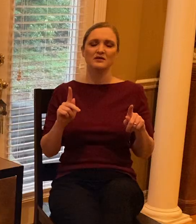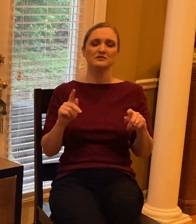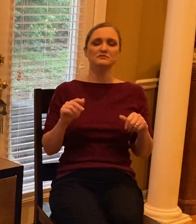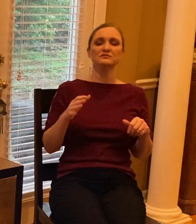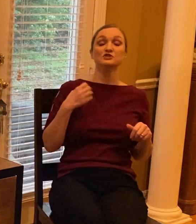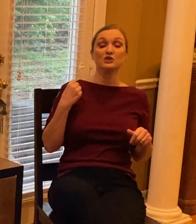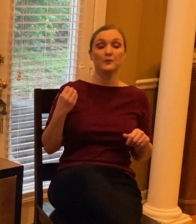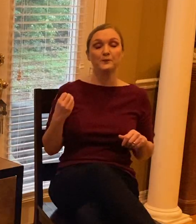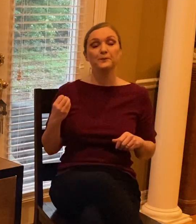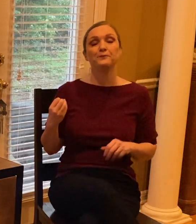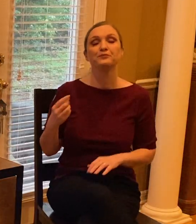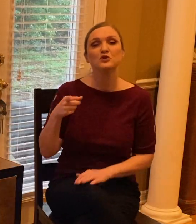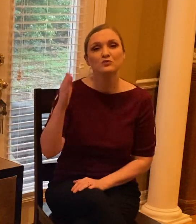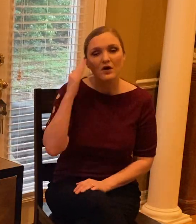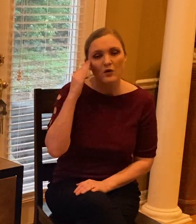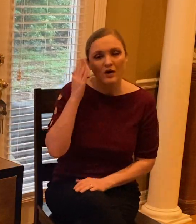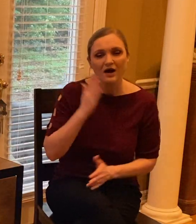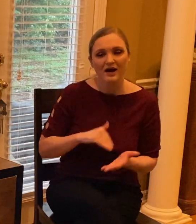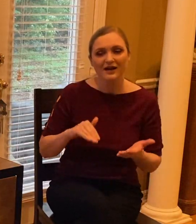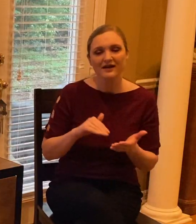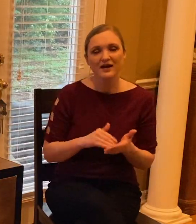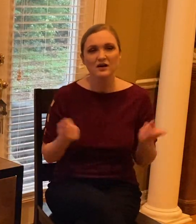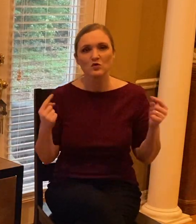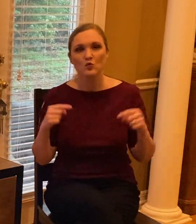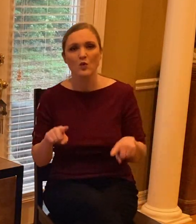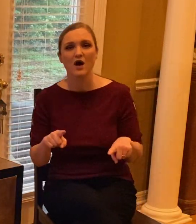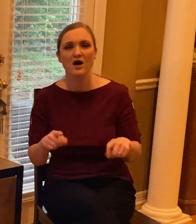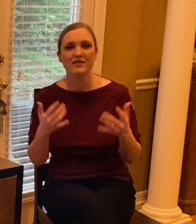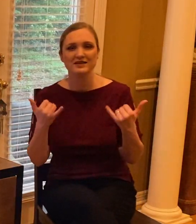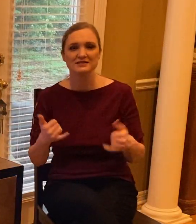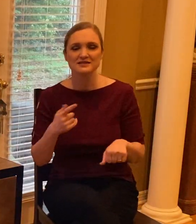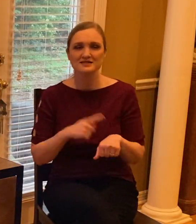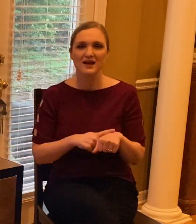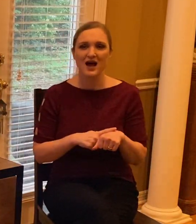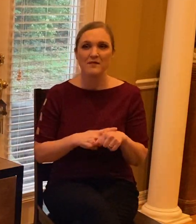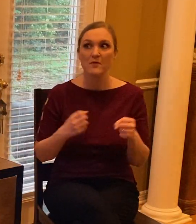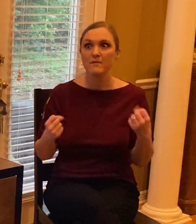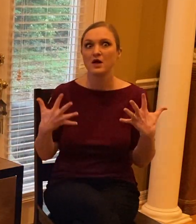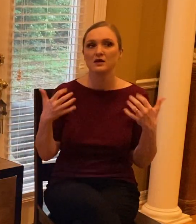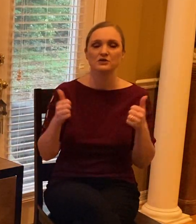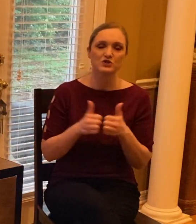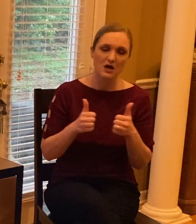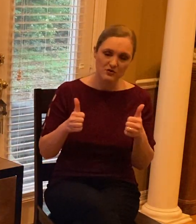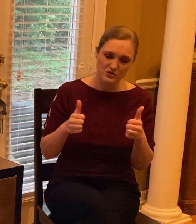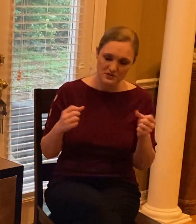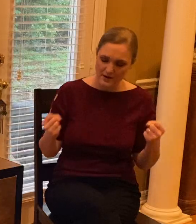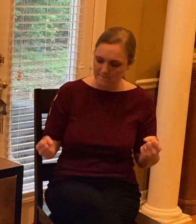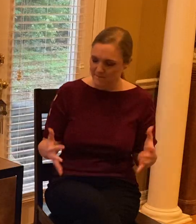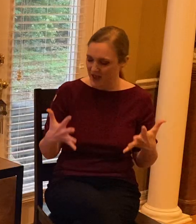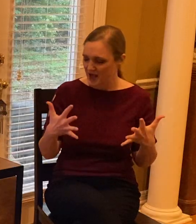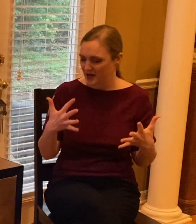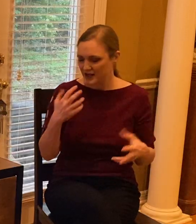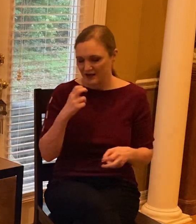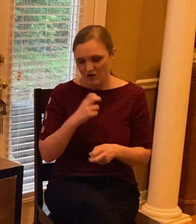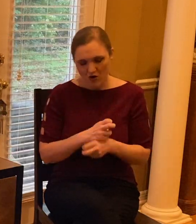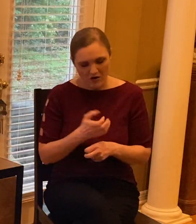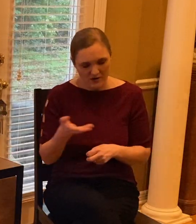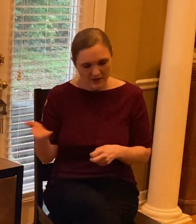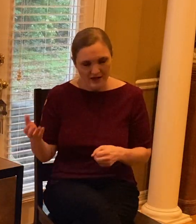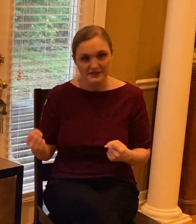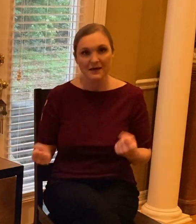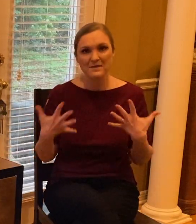so, you know, again, while this is a time of so many challenges and so many difficulties and so